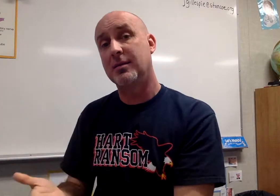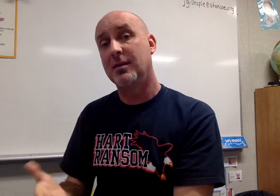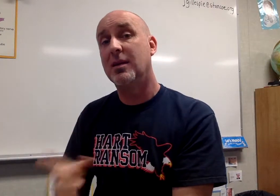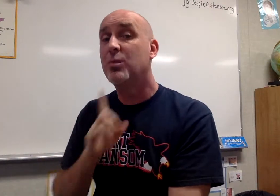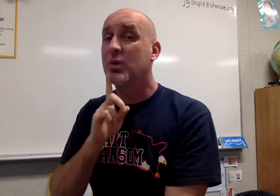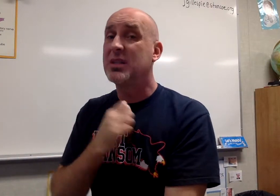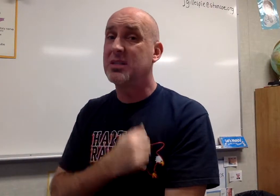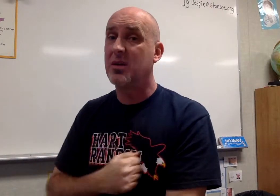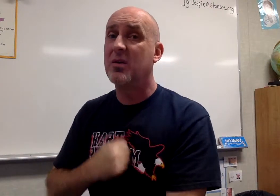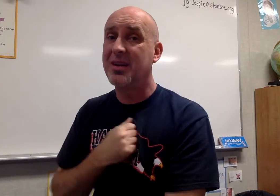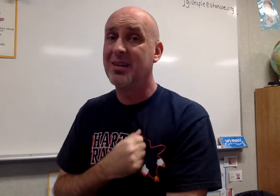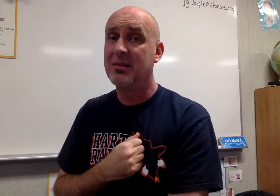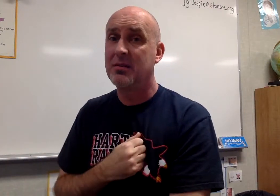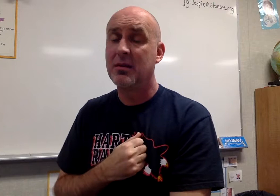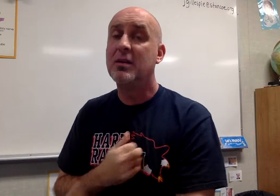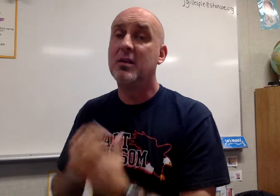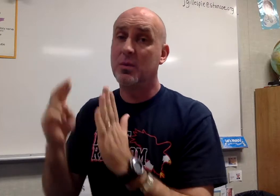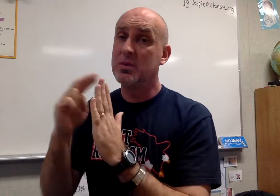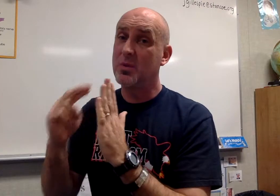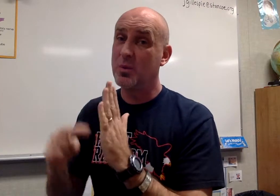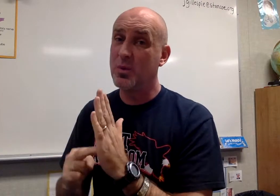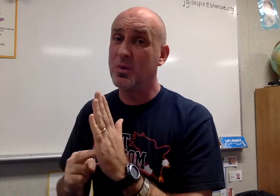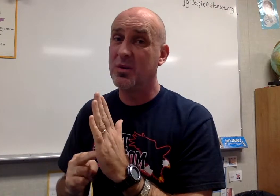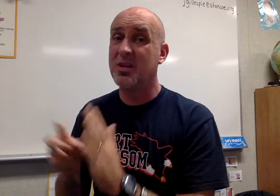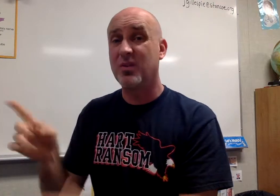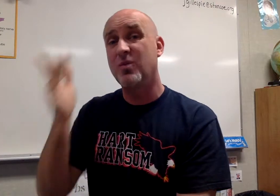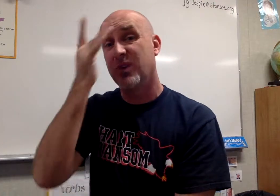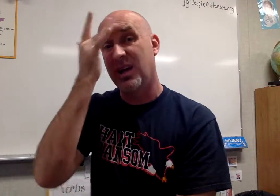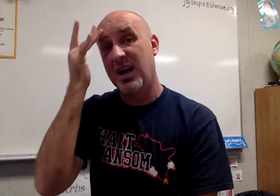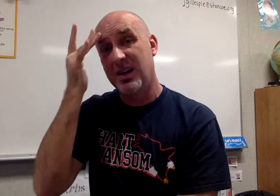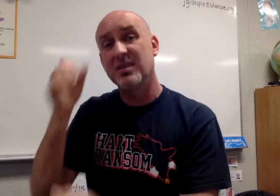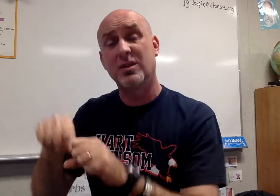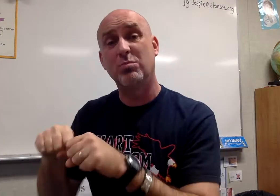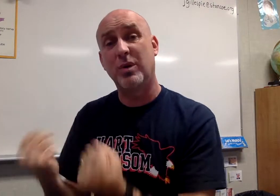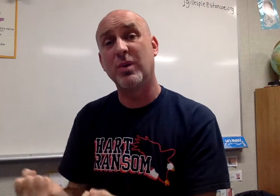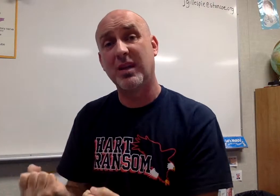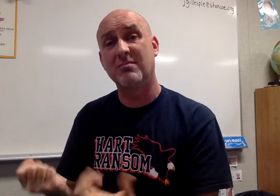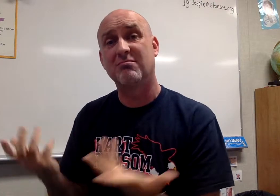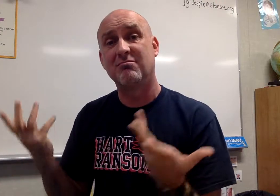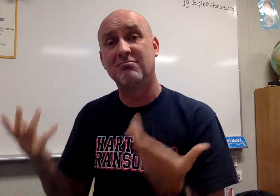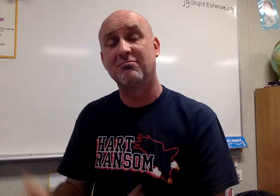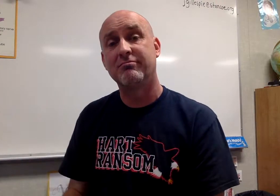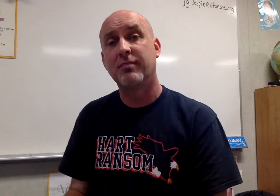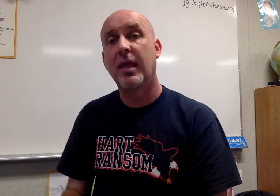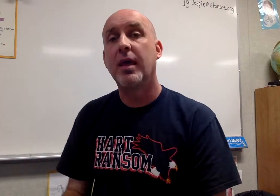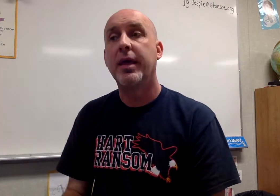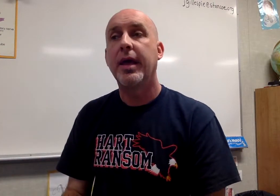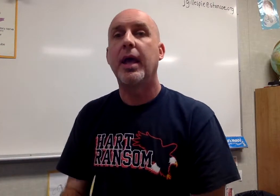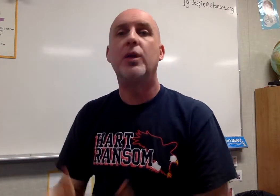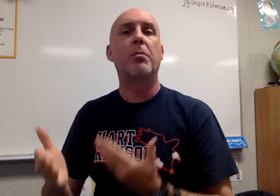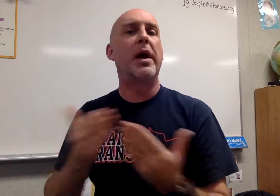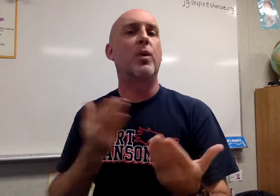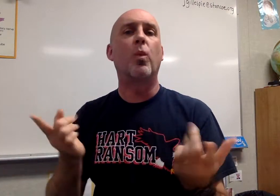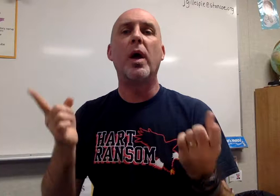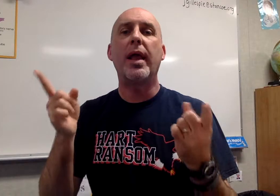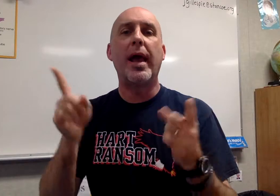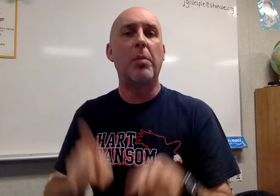and I'm really sorry. There was a rule, and you forgot. You broke it. And no matter what